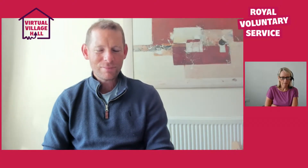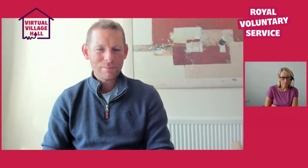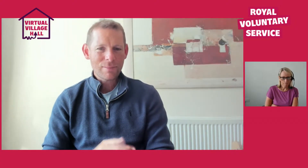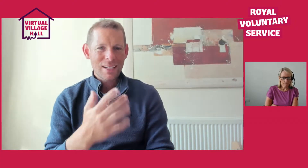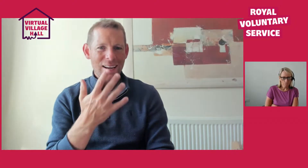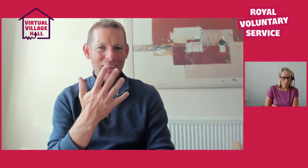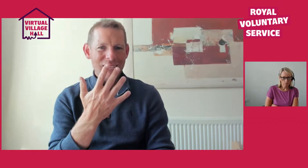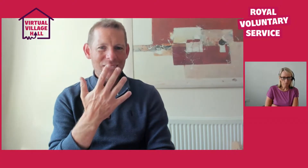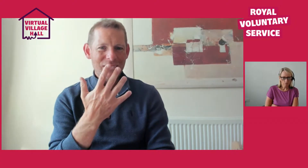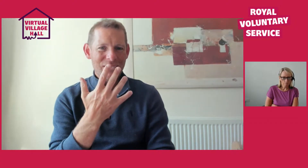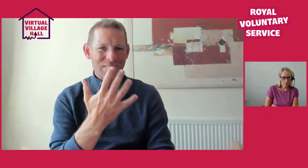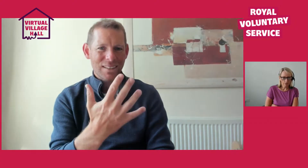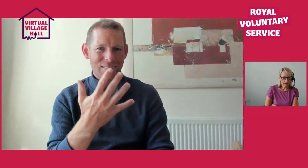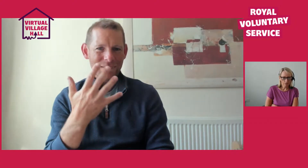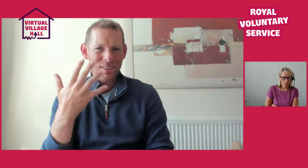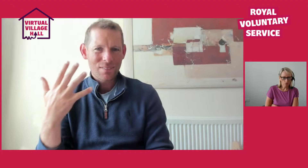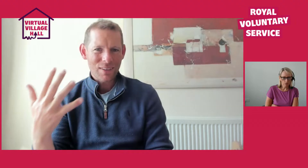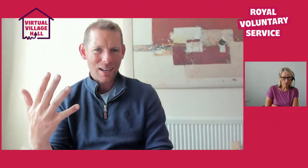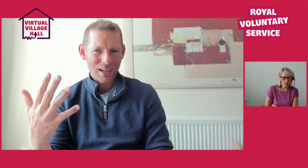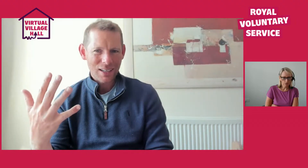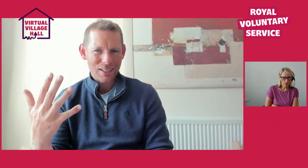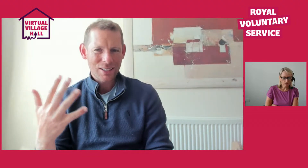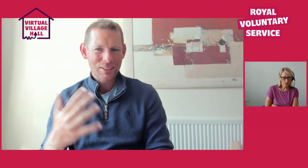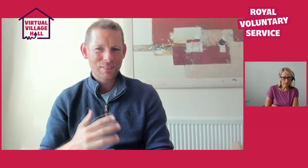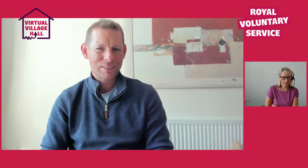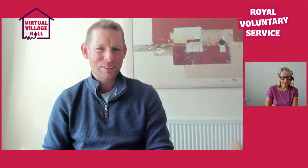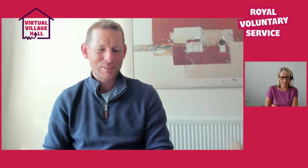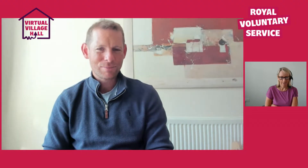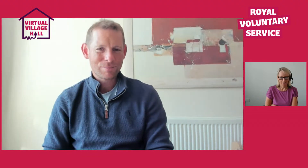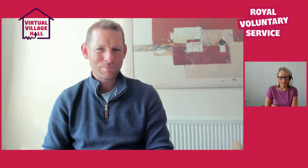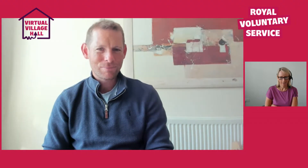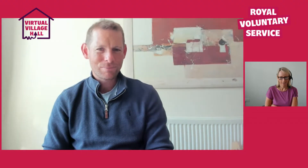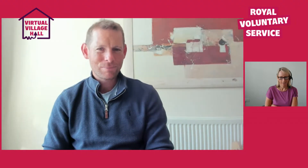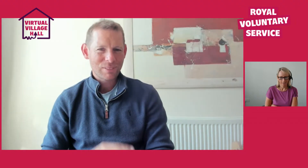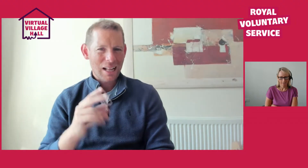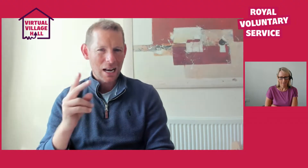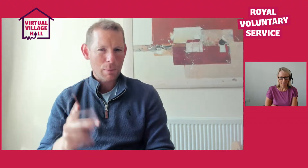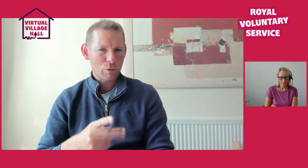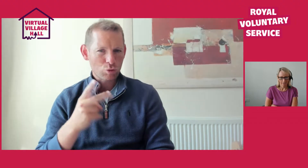reply. So number 9 was that.